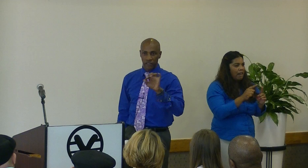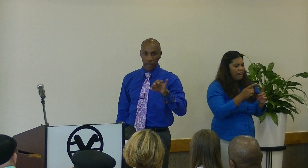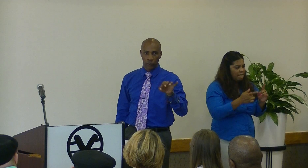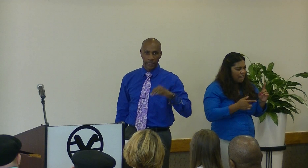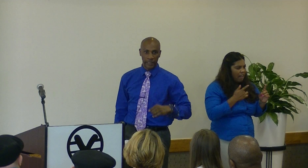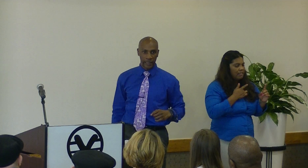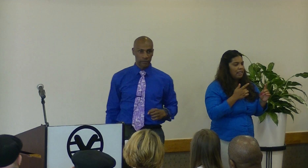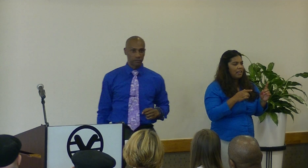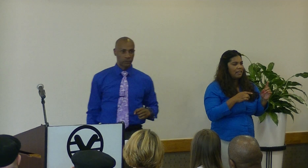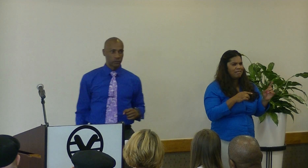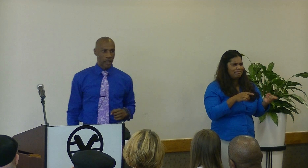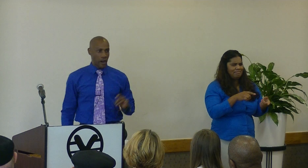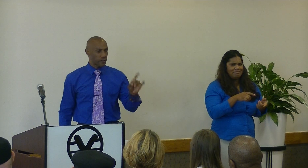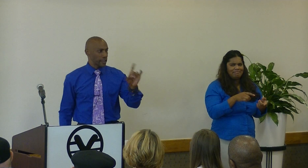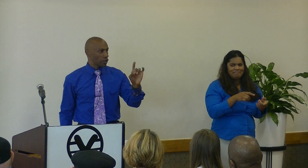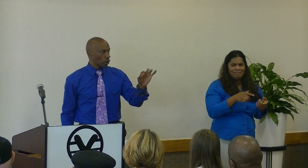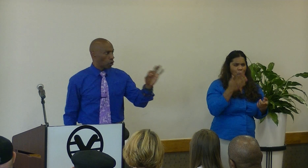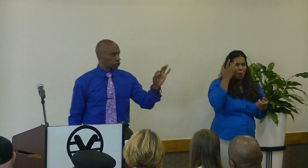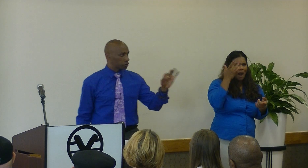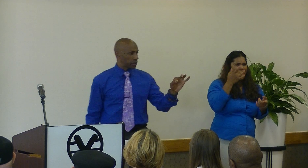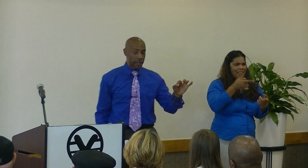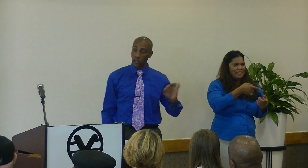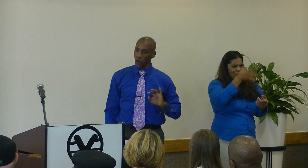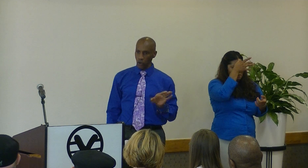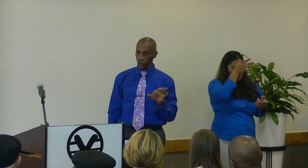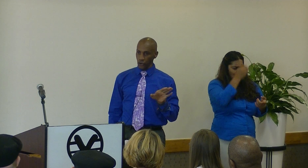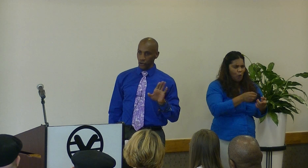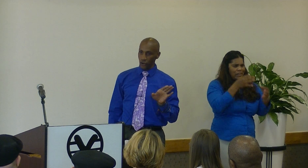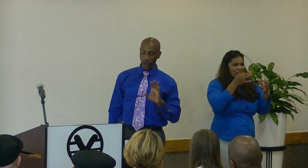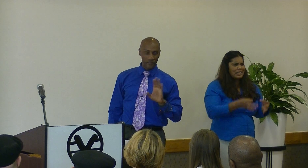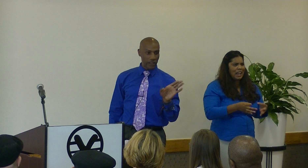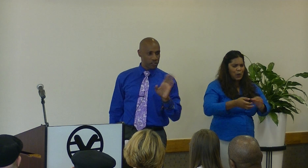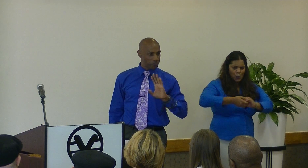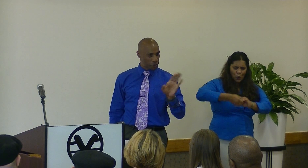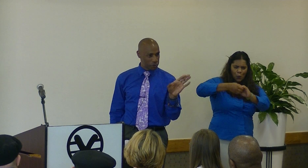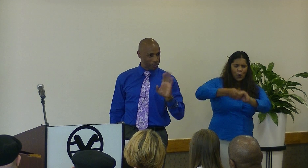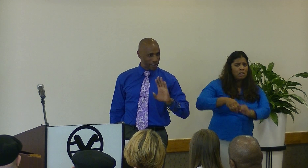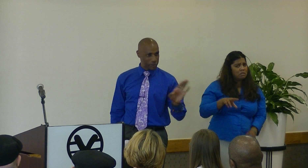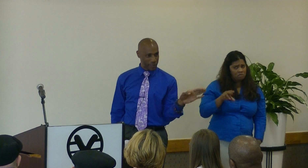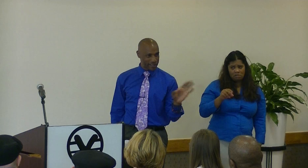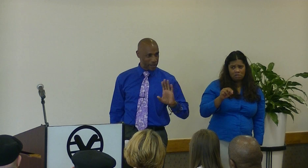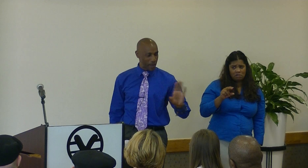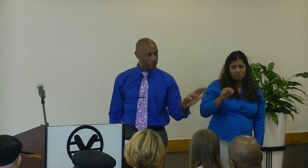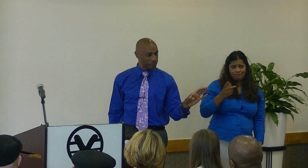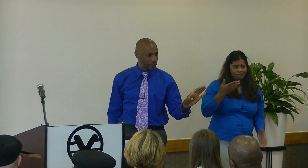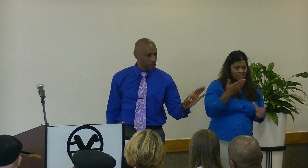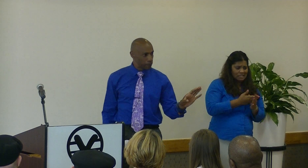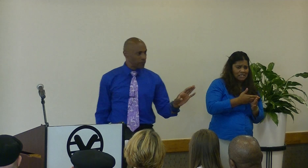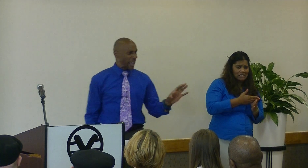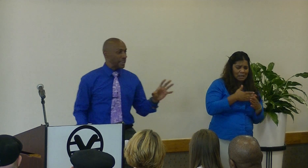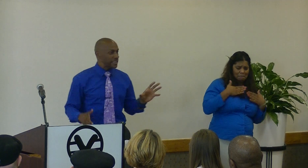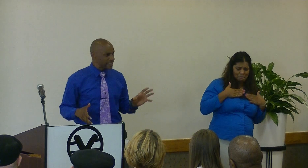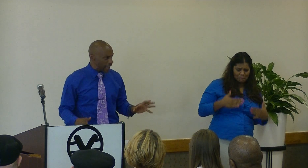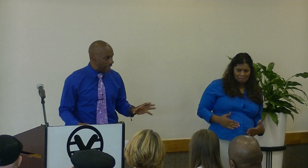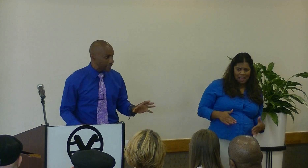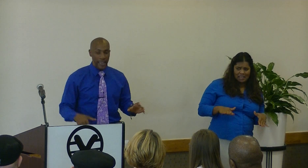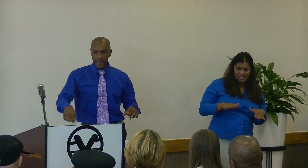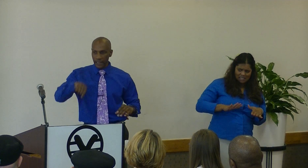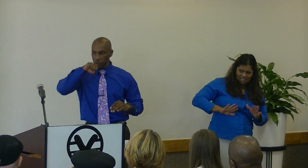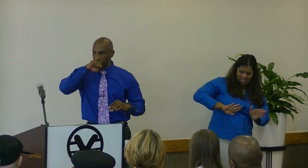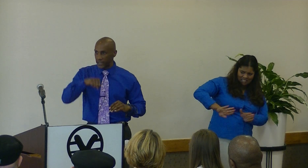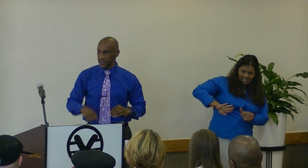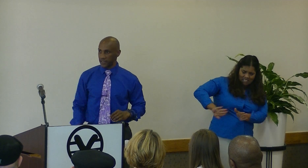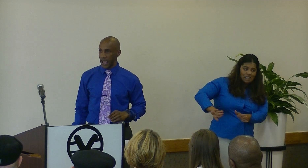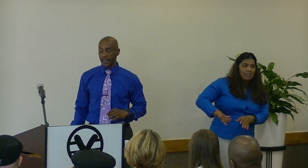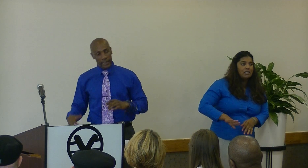should have done what he did. Everything in our culture says, oh, no, invasion of personal body space, get him off of me. And he stayed.